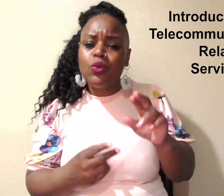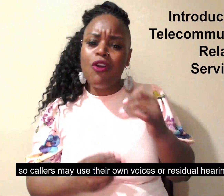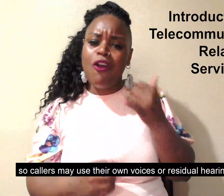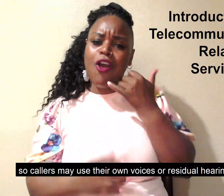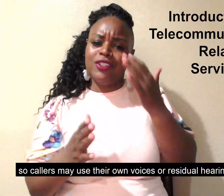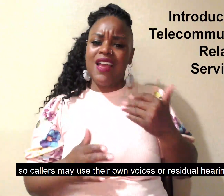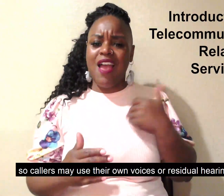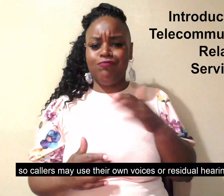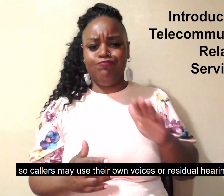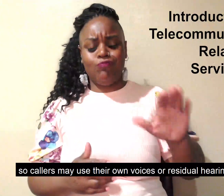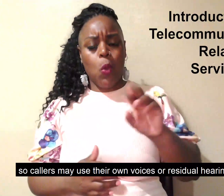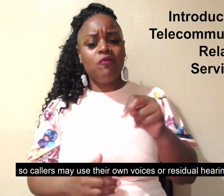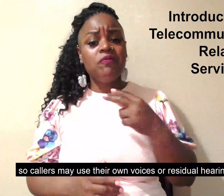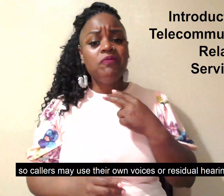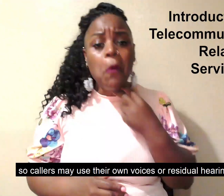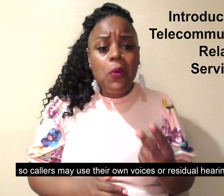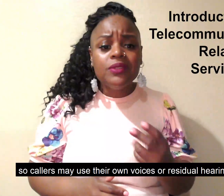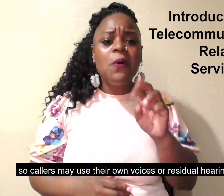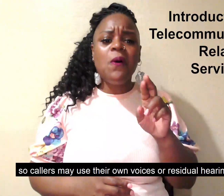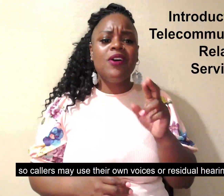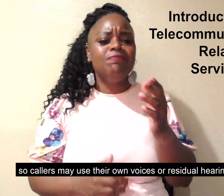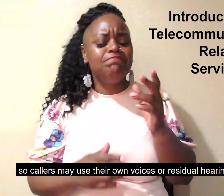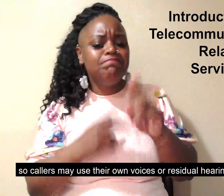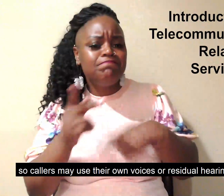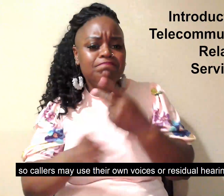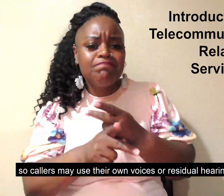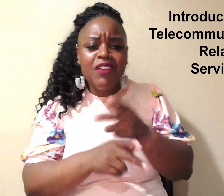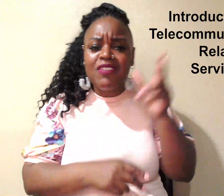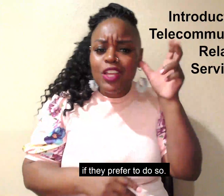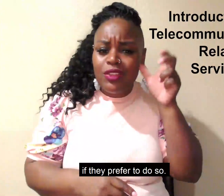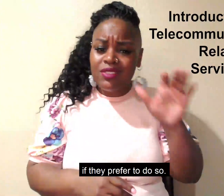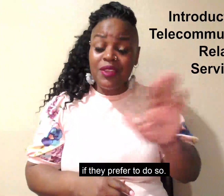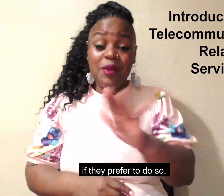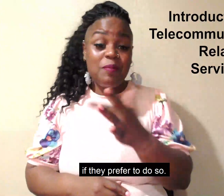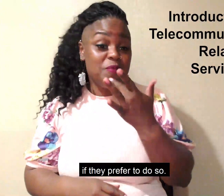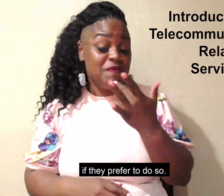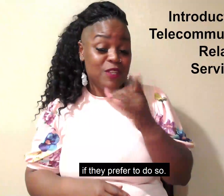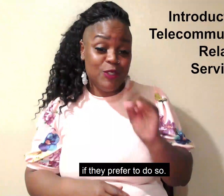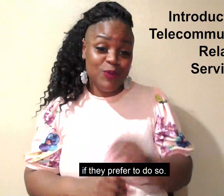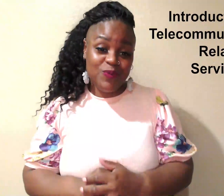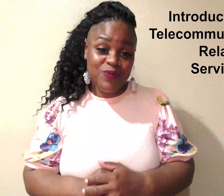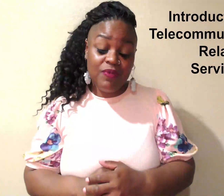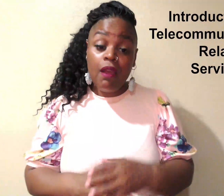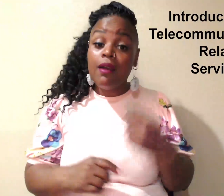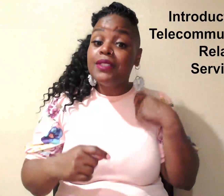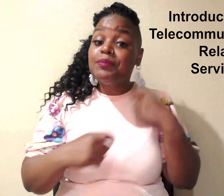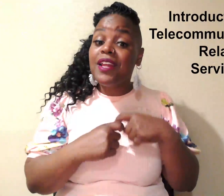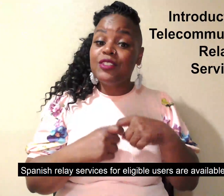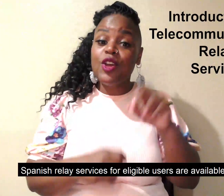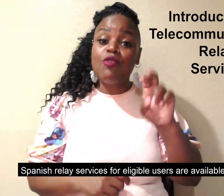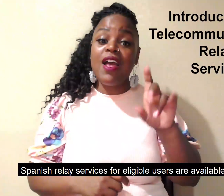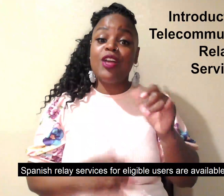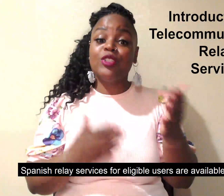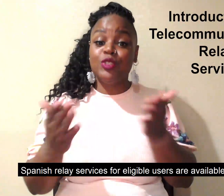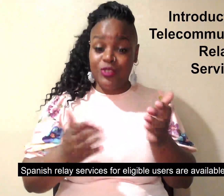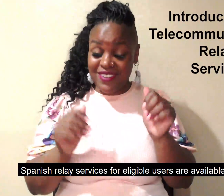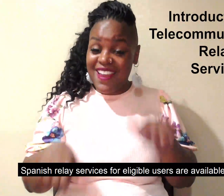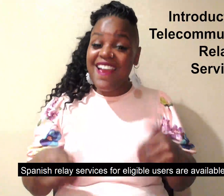so callers may use their own voices or residual hearing if they prefer to do so. Spanish relay services